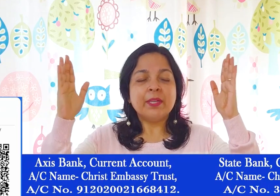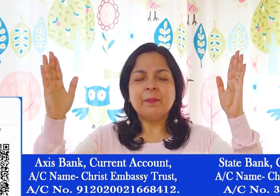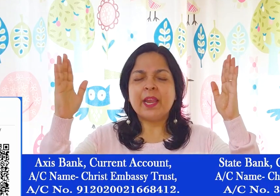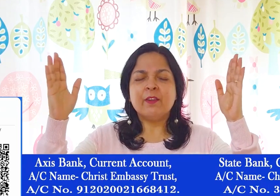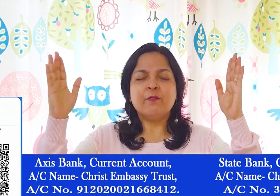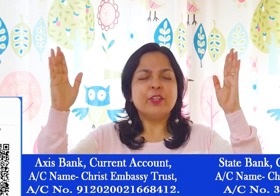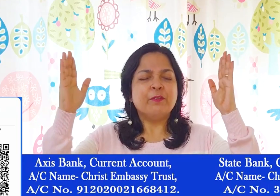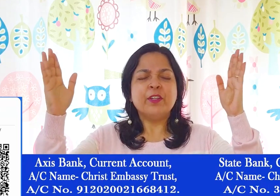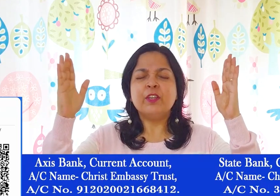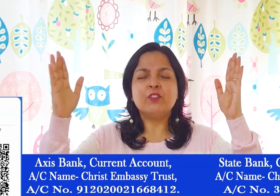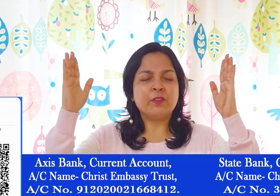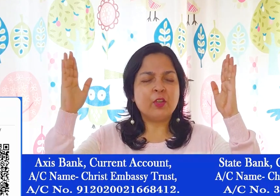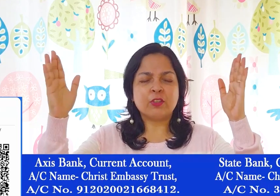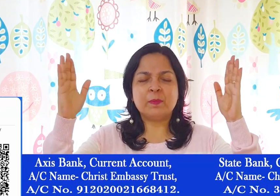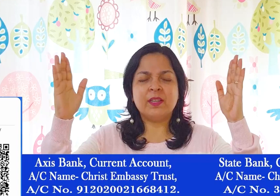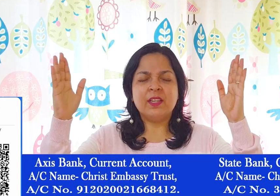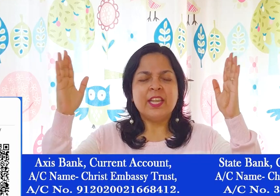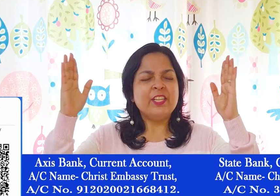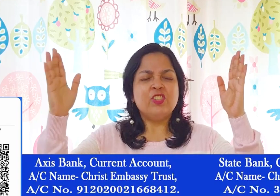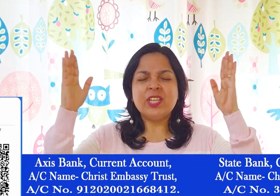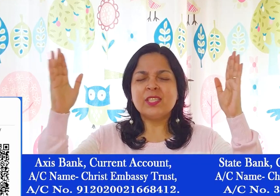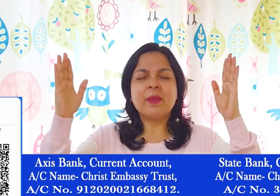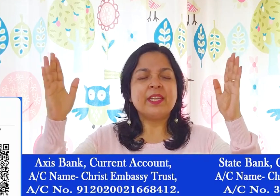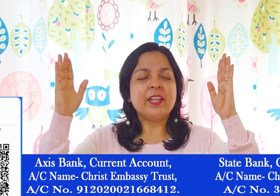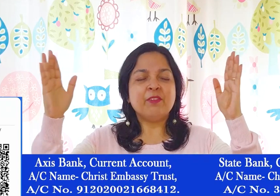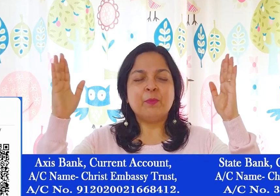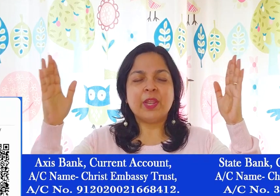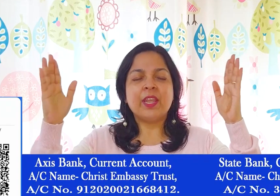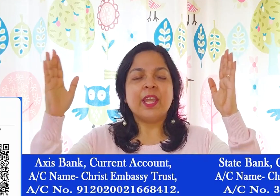they are multiplied for the furtherance of the gospel. In